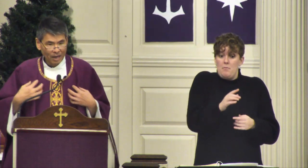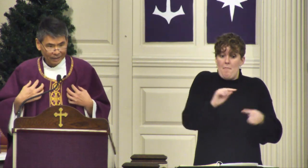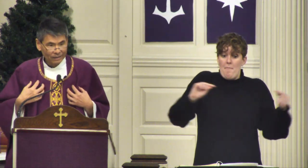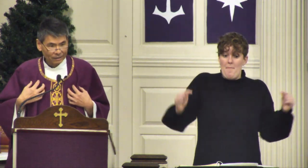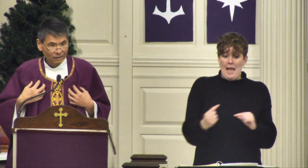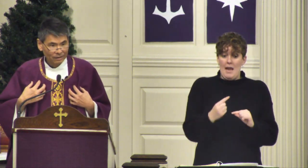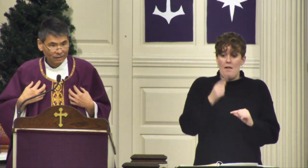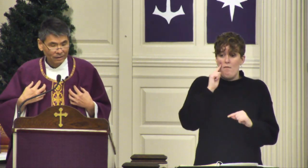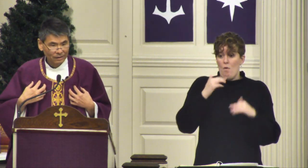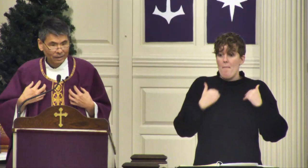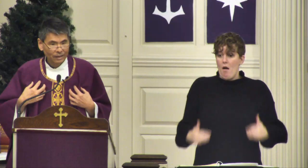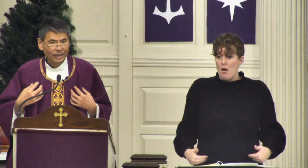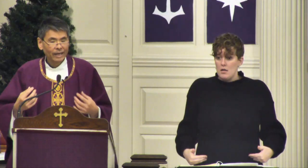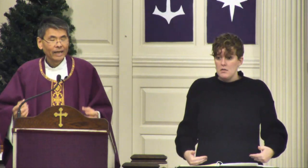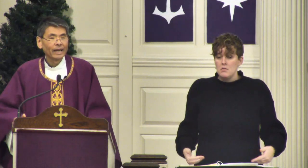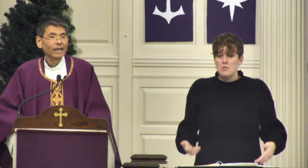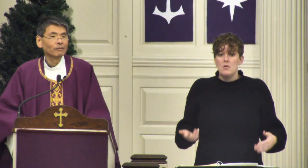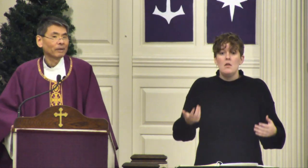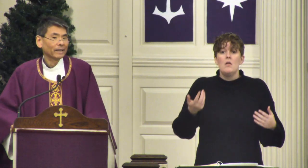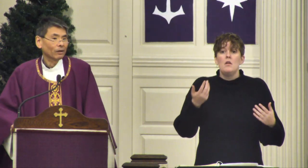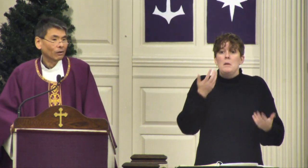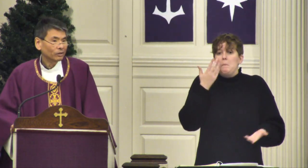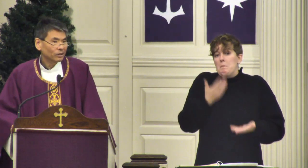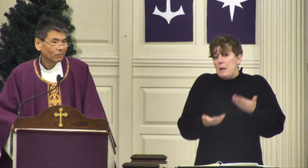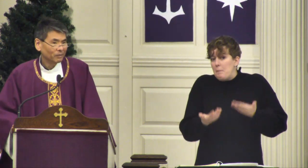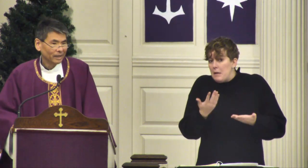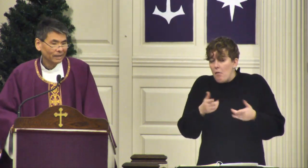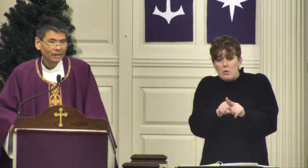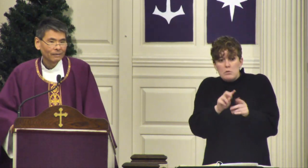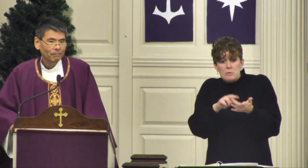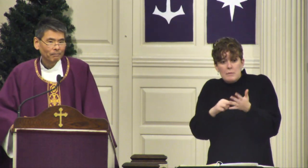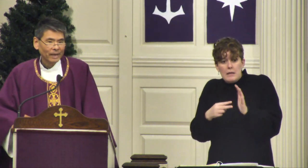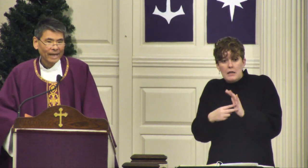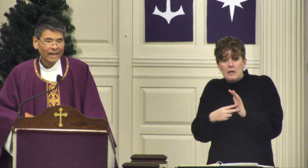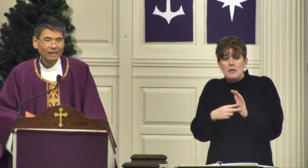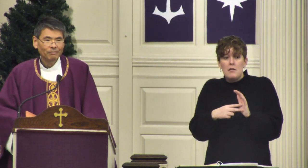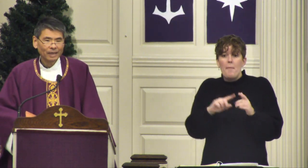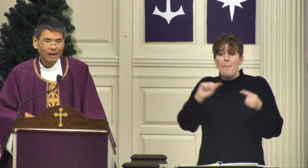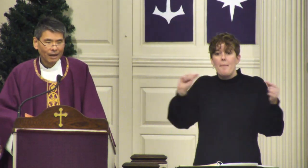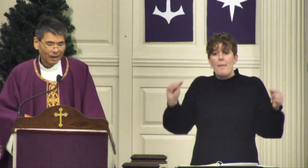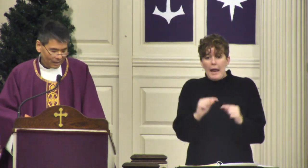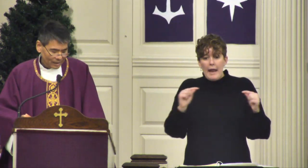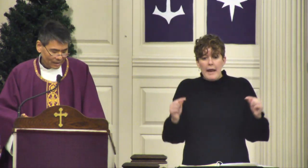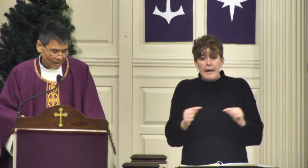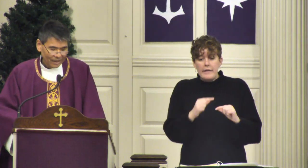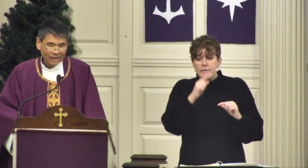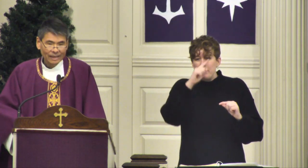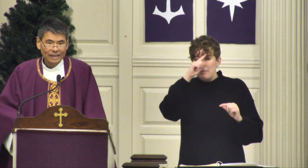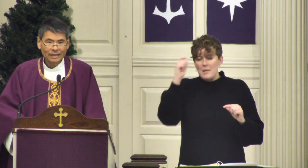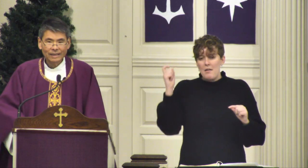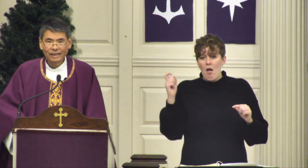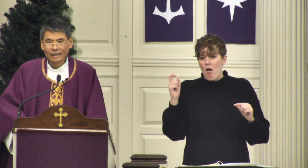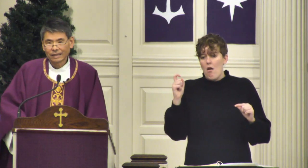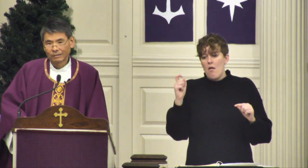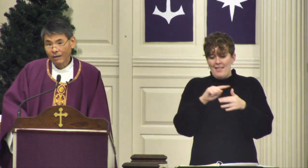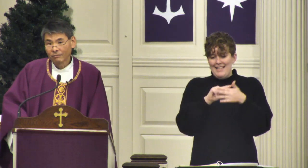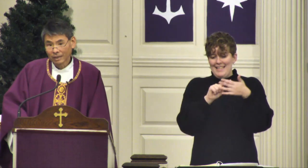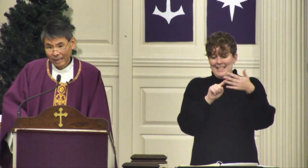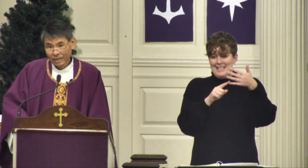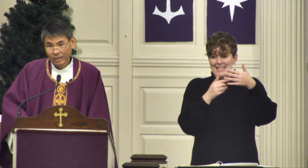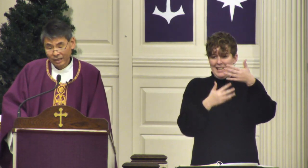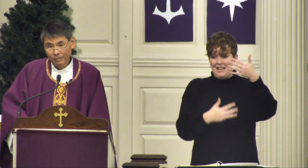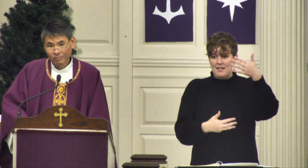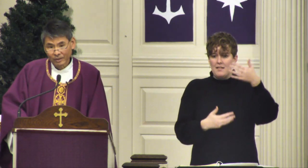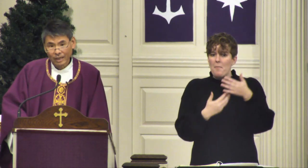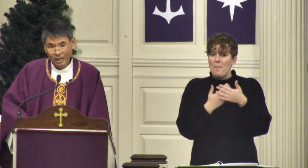bodies. It might also mean pain because these things make our